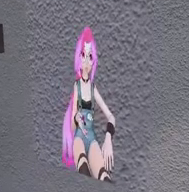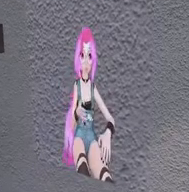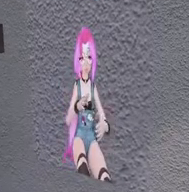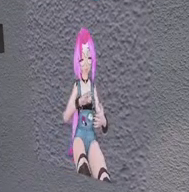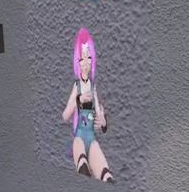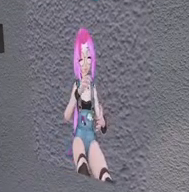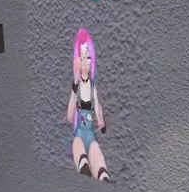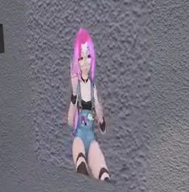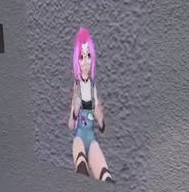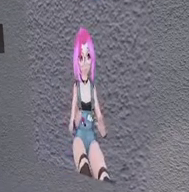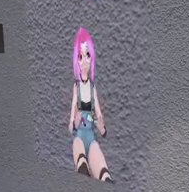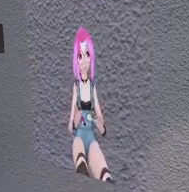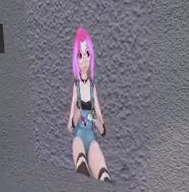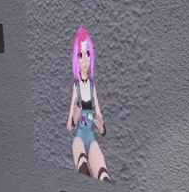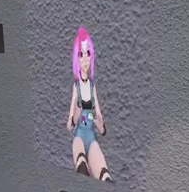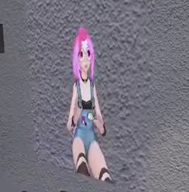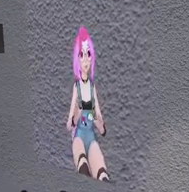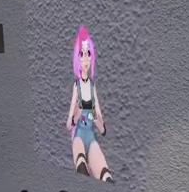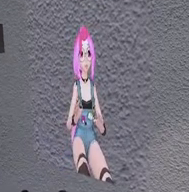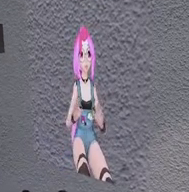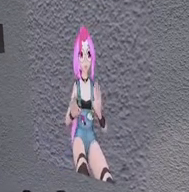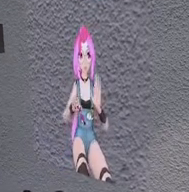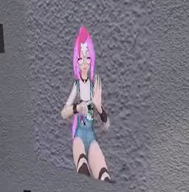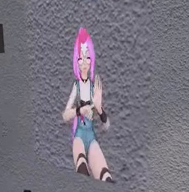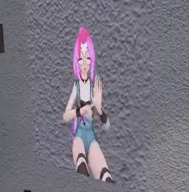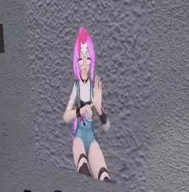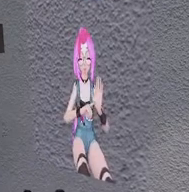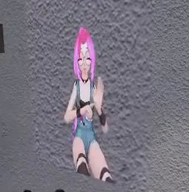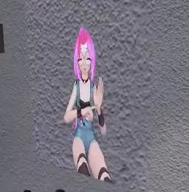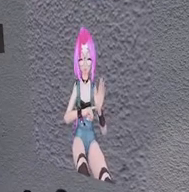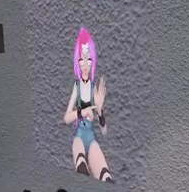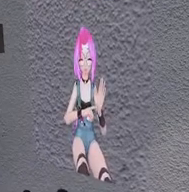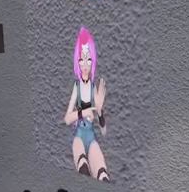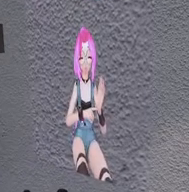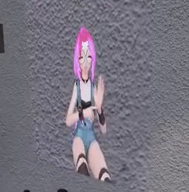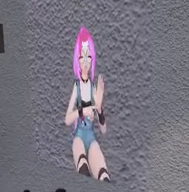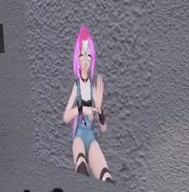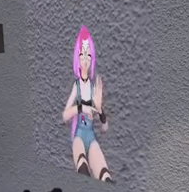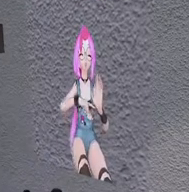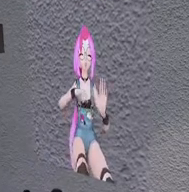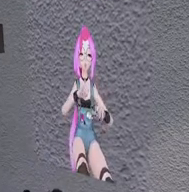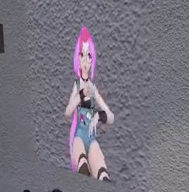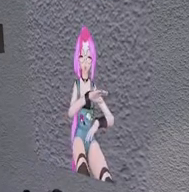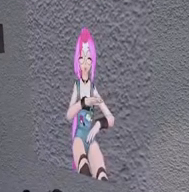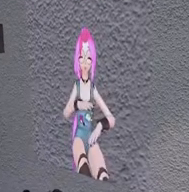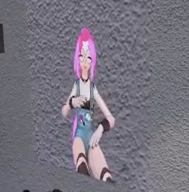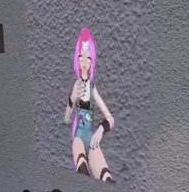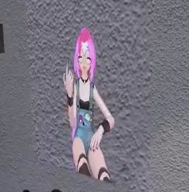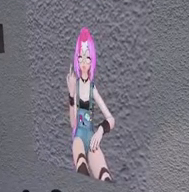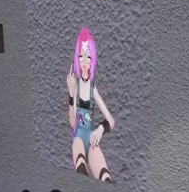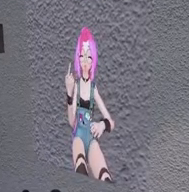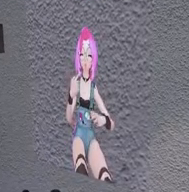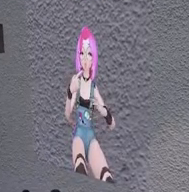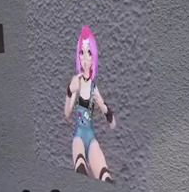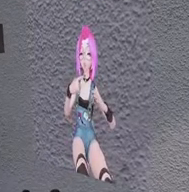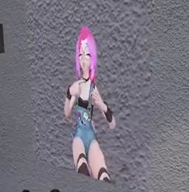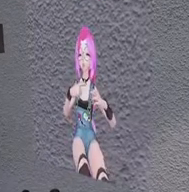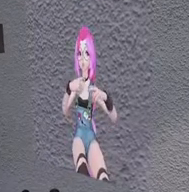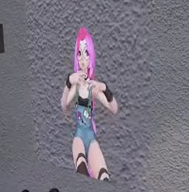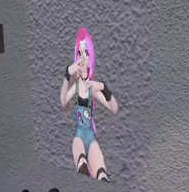wanna see any of my students using sign as a way to negatively affect people. We always want to be using